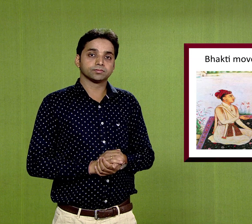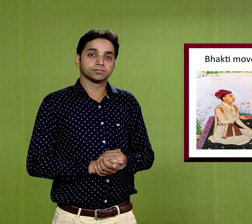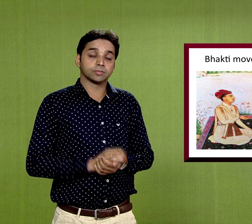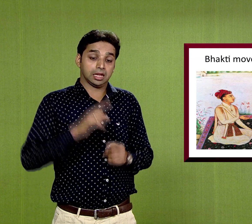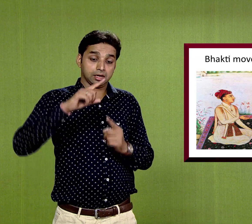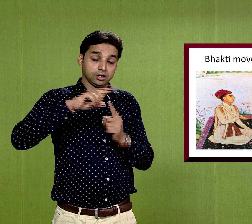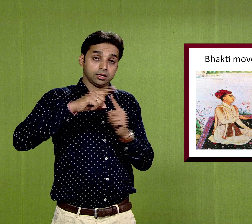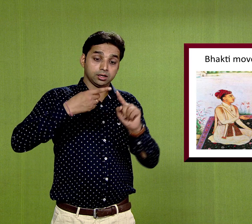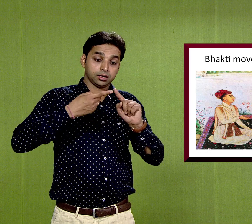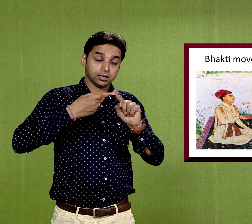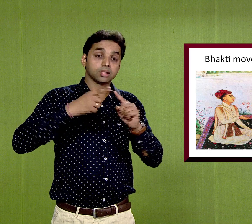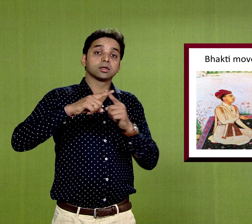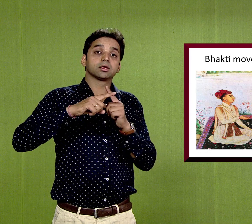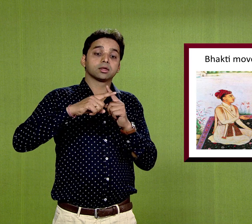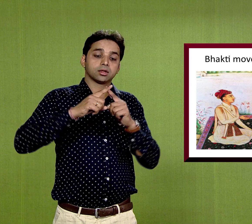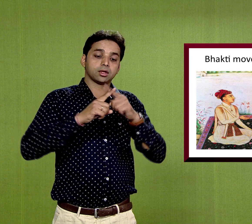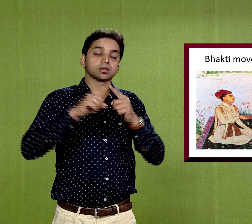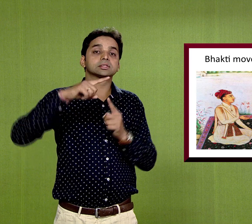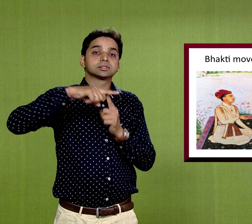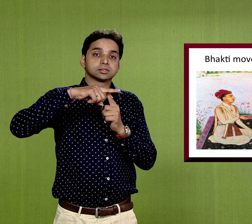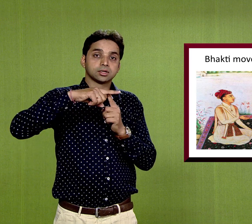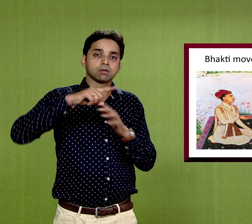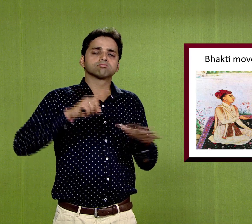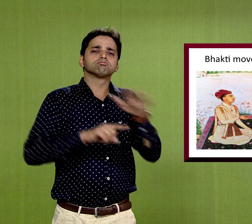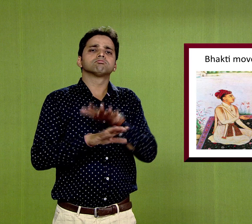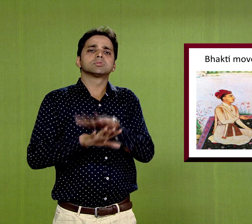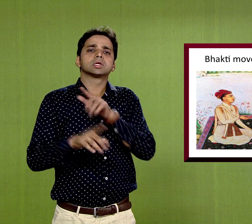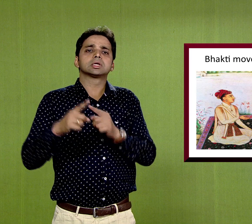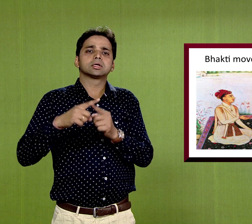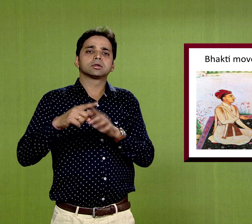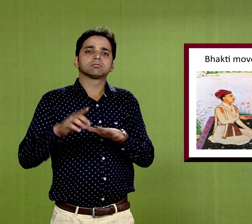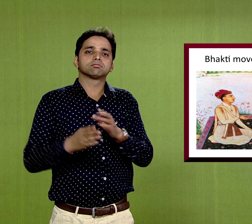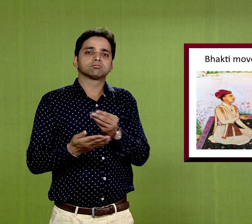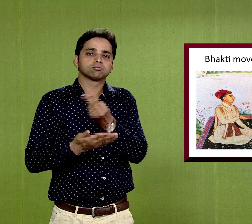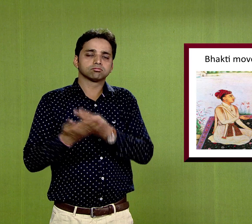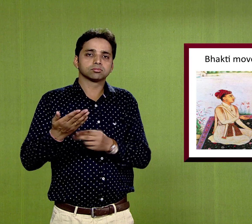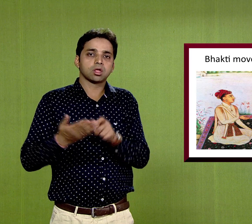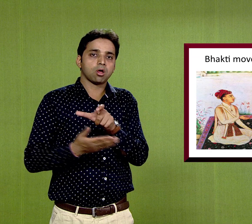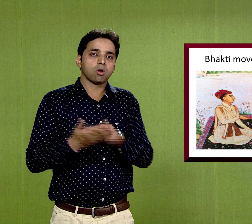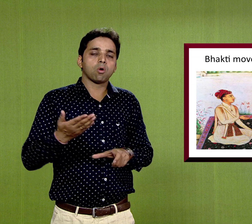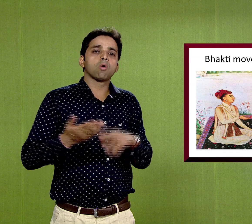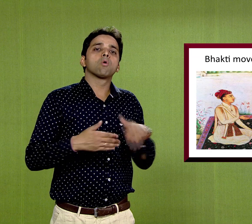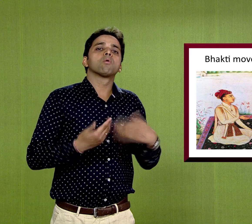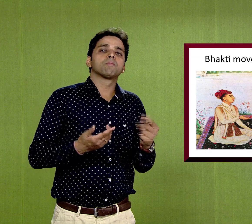text on the themes of Vaishnava devotional cults.